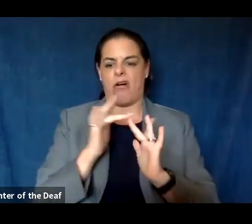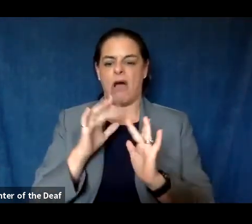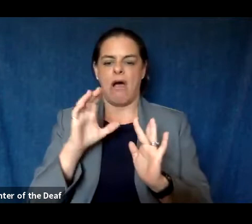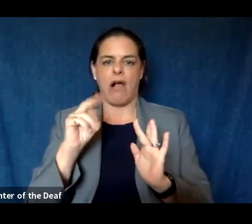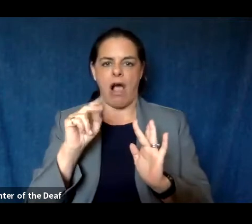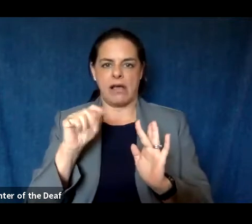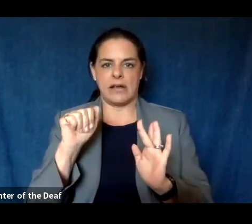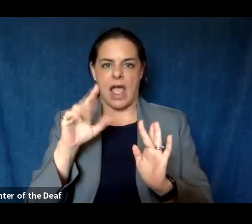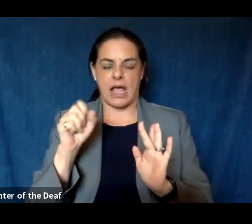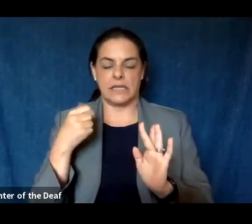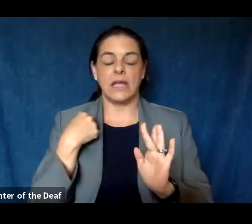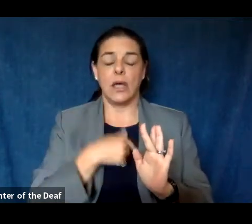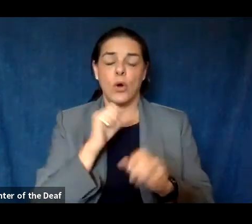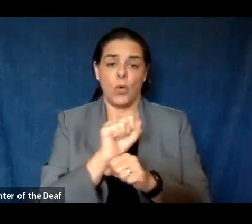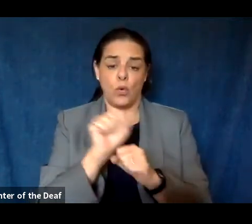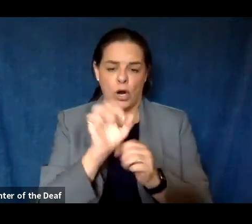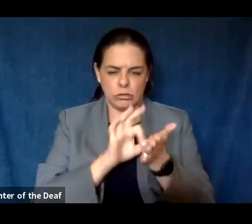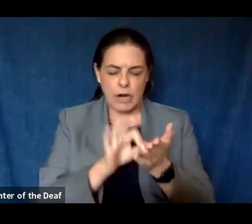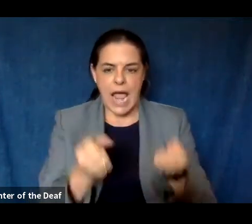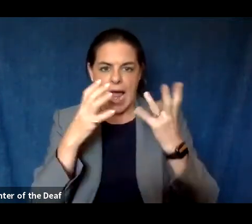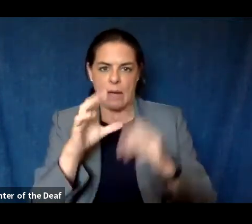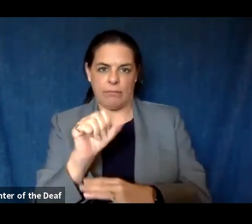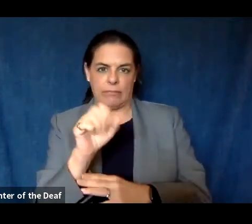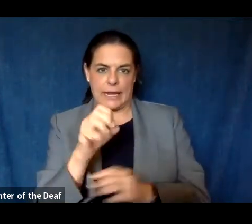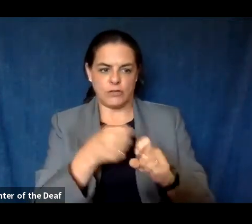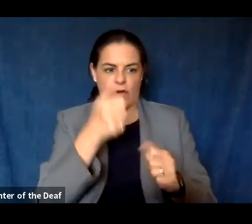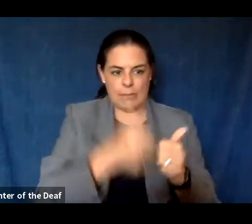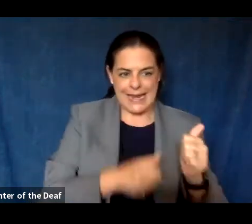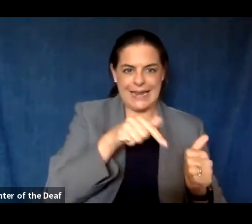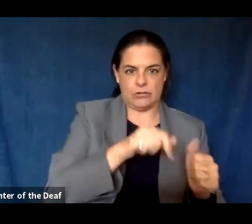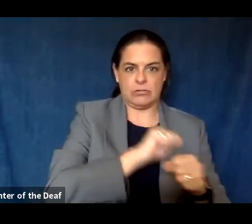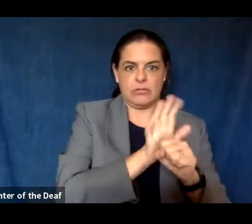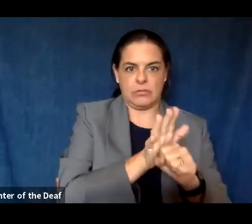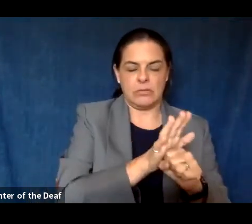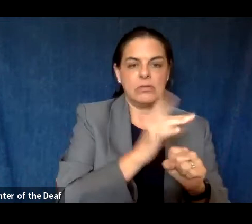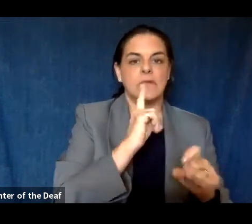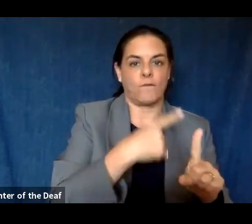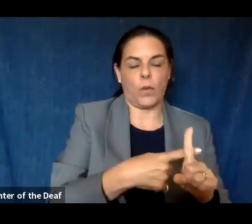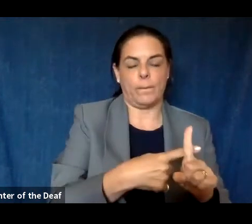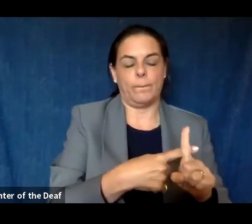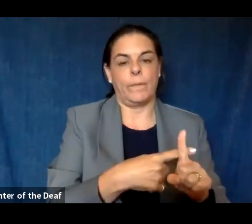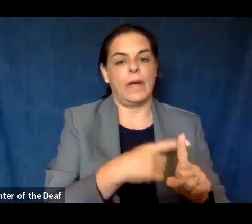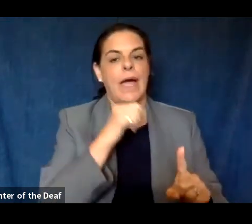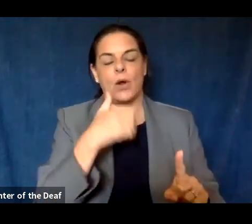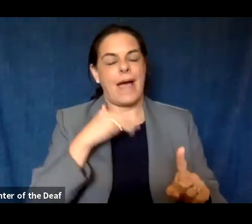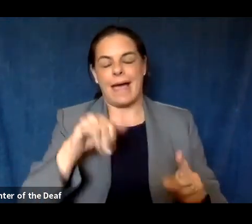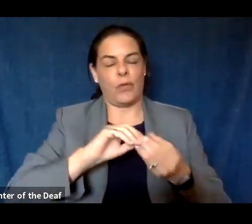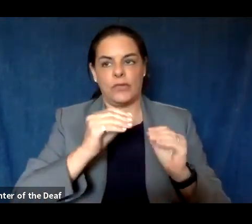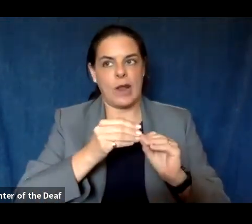And we are working on tracking how many cases we get from each of those confirmed cases. I don't have that data off the top of